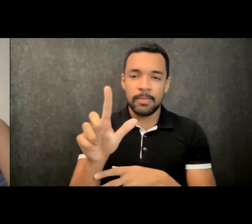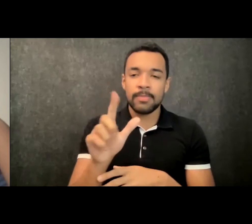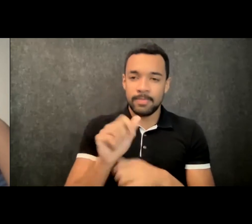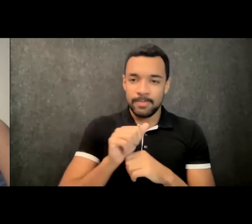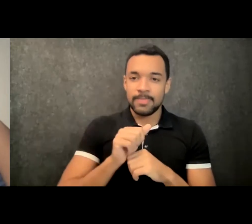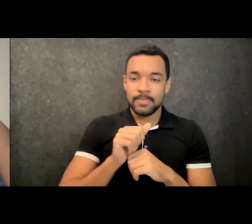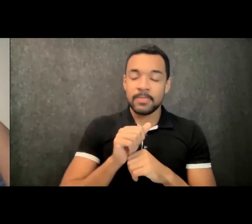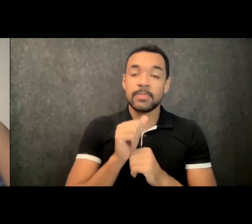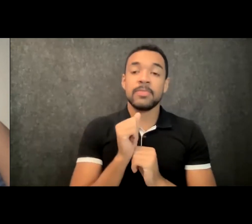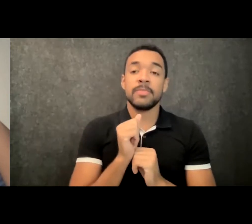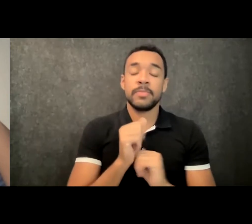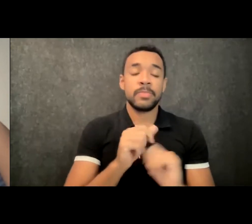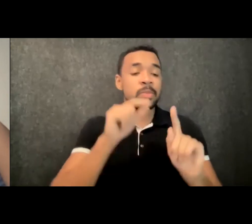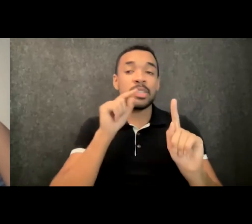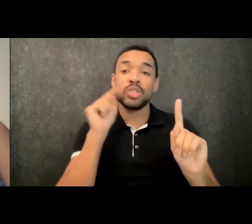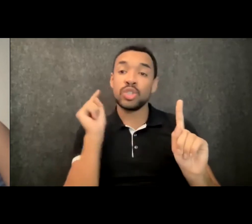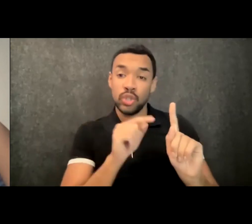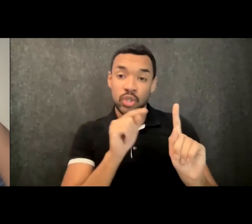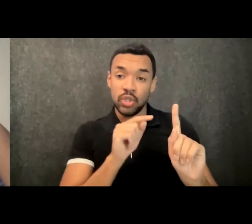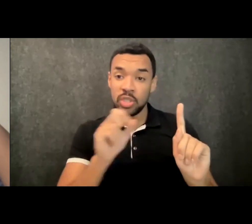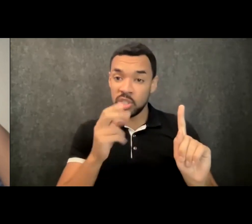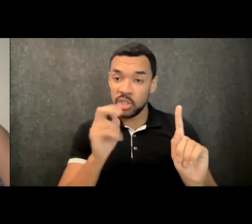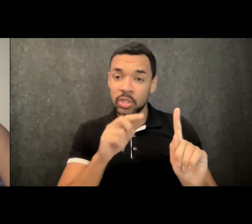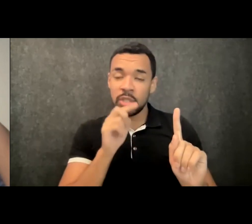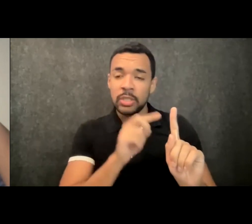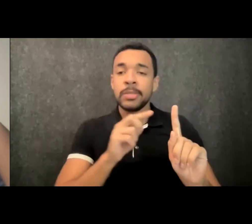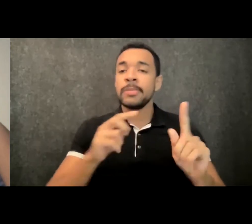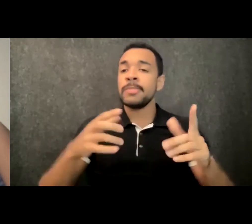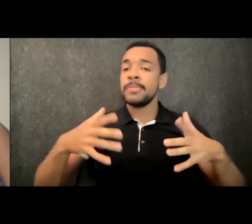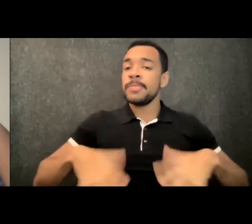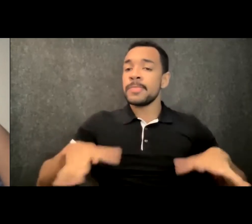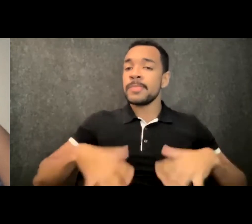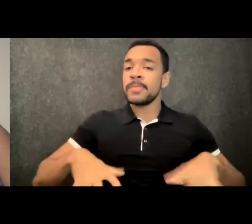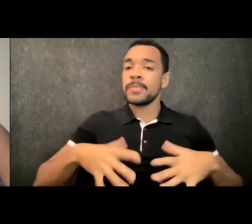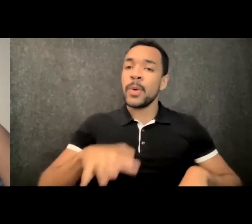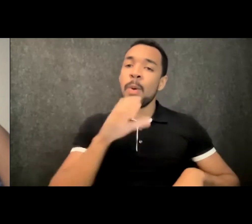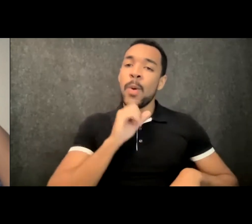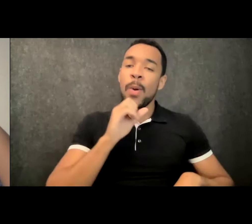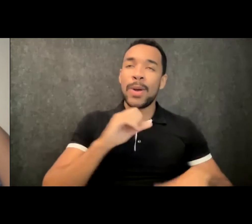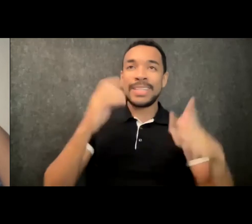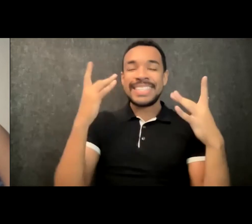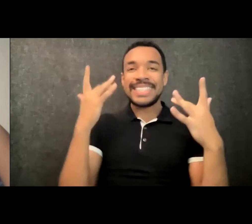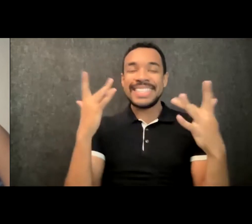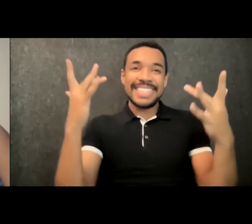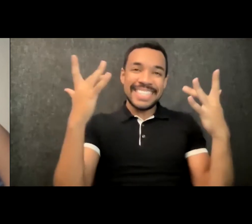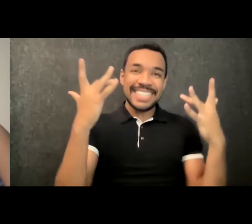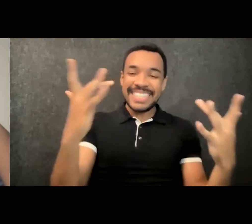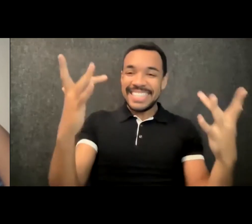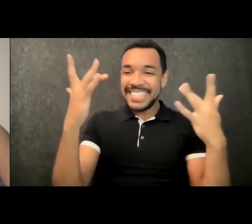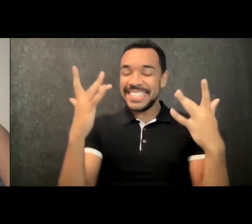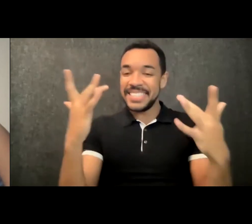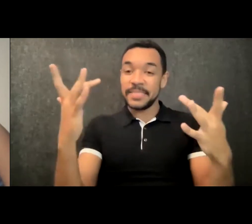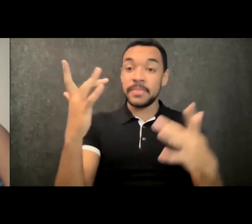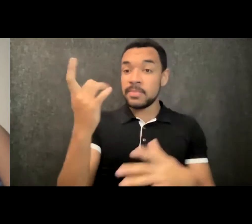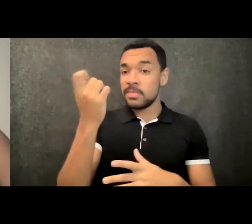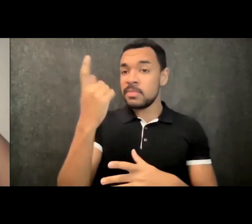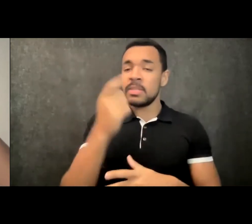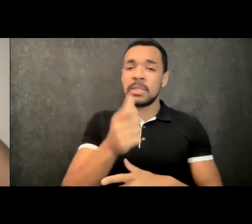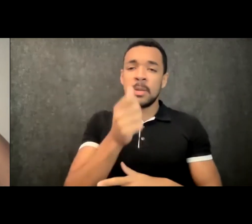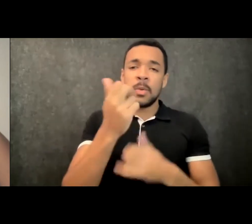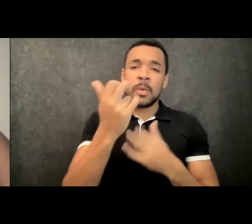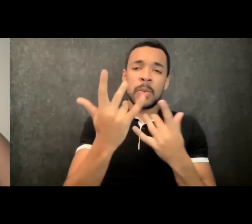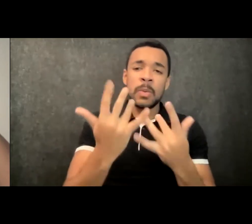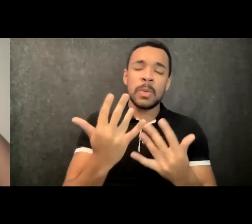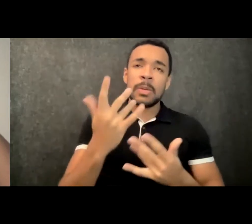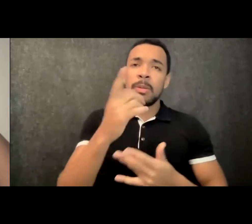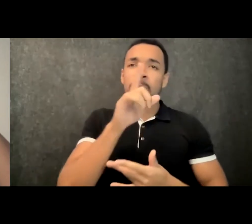She wears her orange miniskirt and shines naturally. She waited to live through herself for lonely years. The